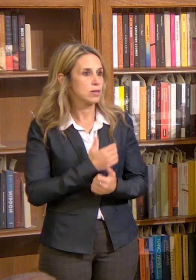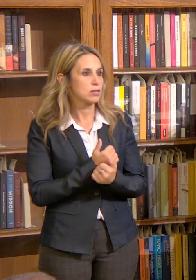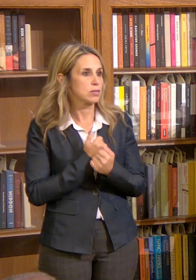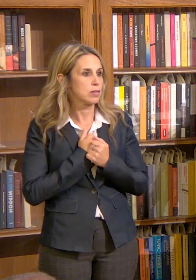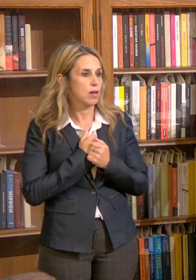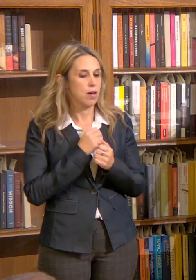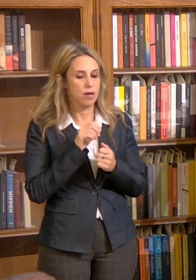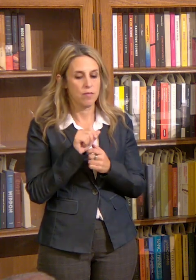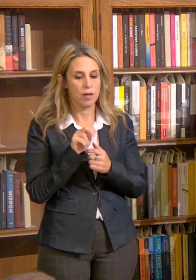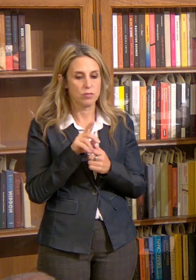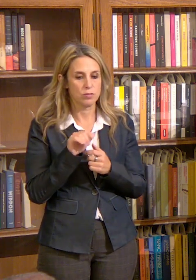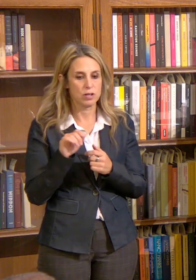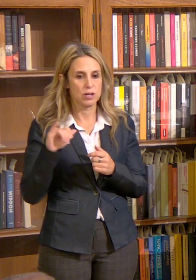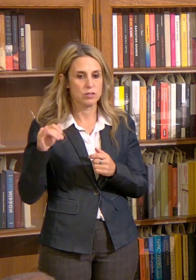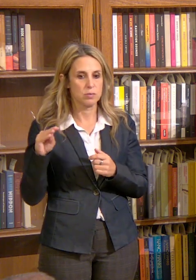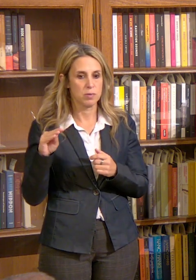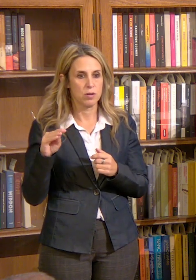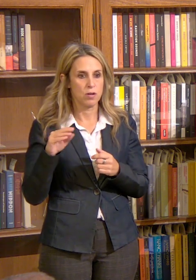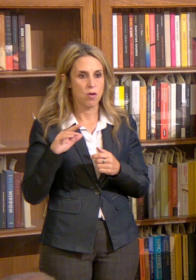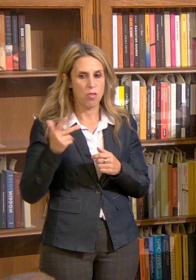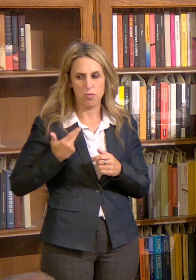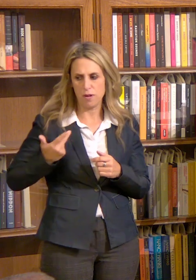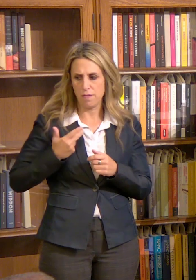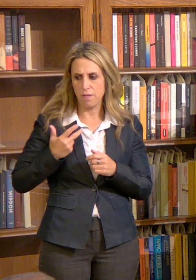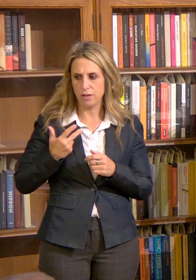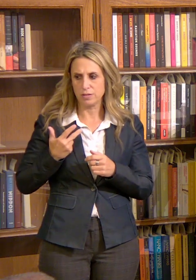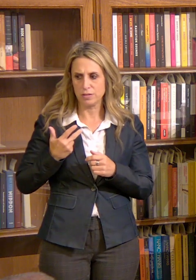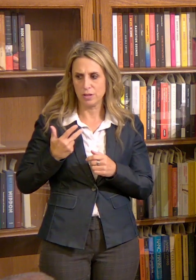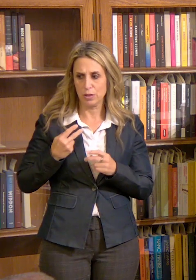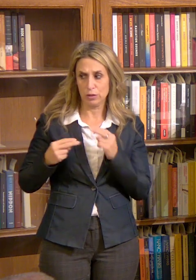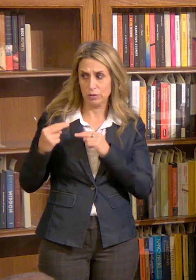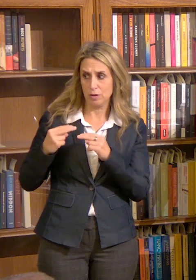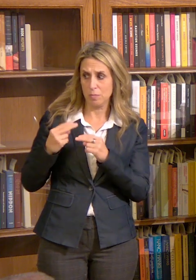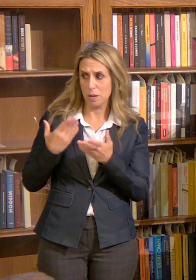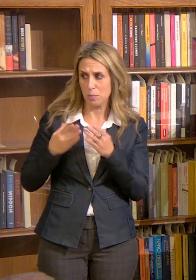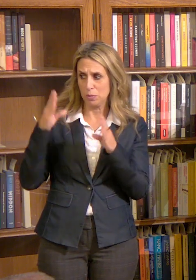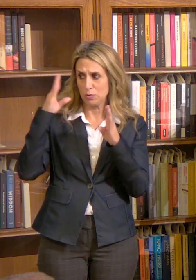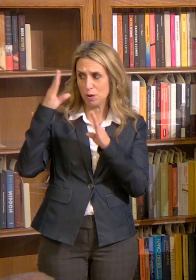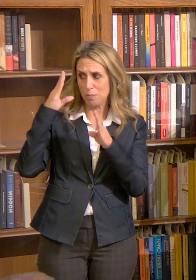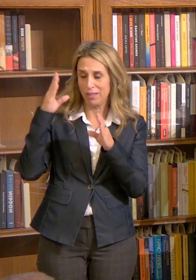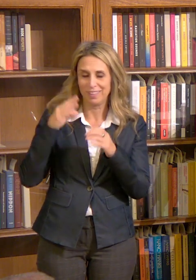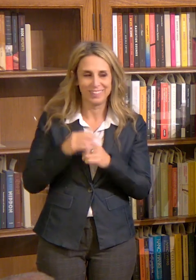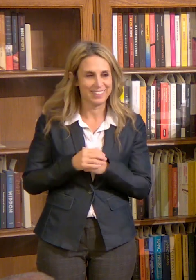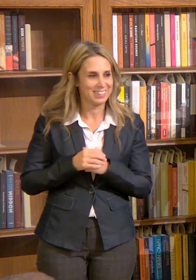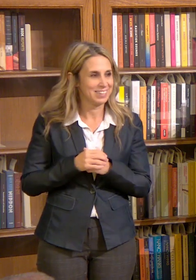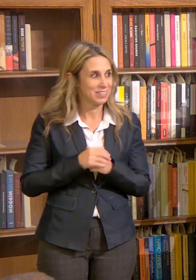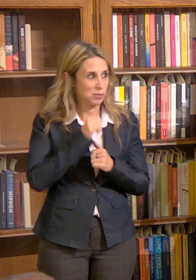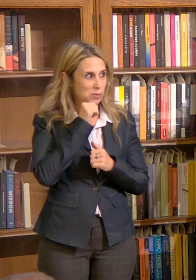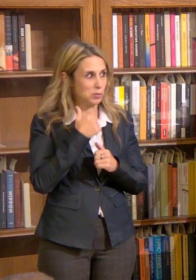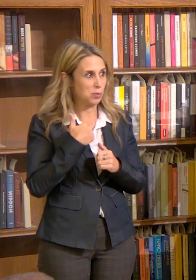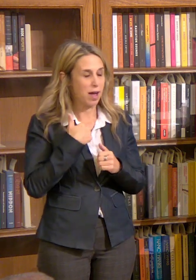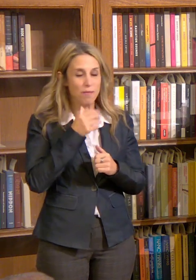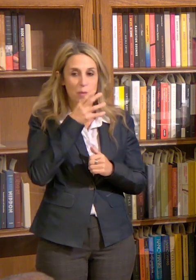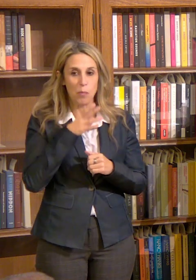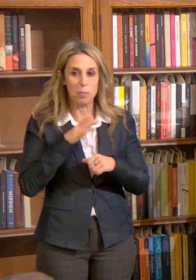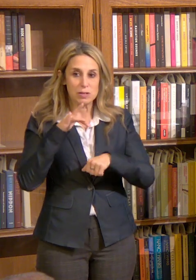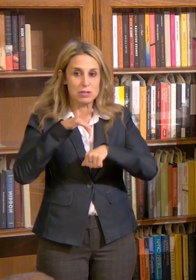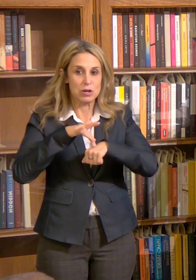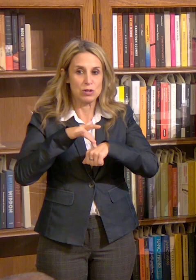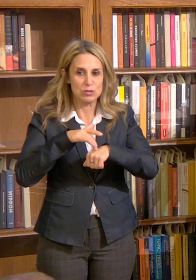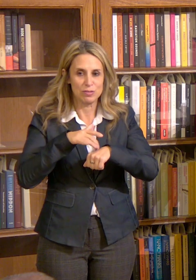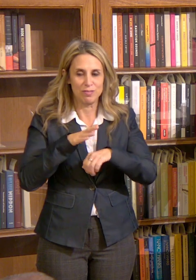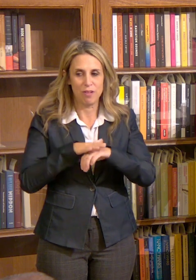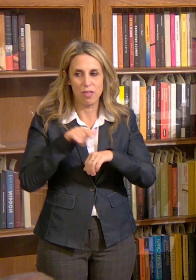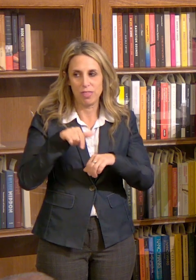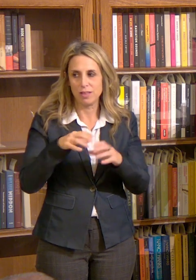and Jim all three of us kind of looked at each other and said well we might be in trouble if we don't have a woman's touch on this